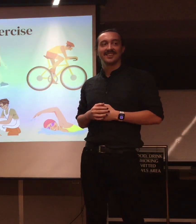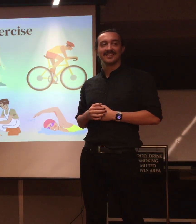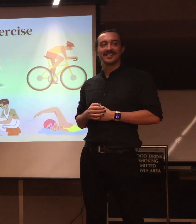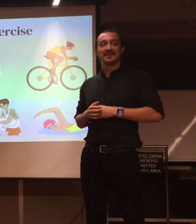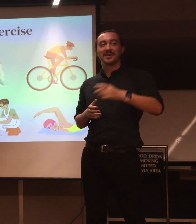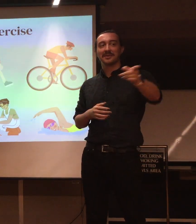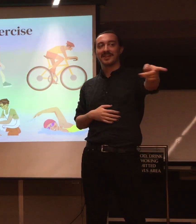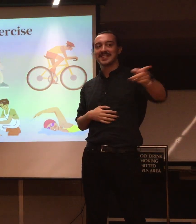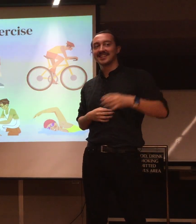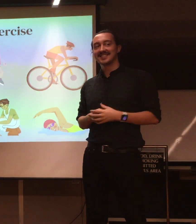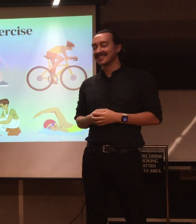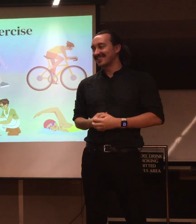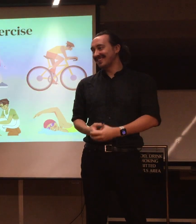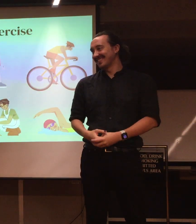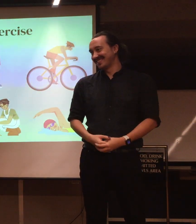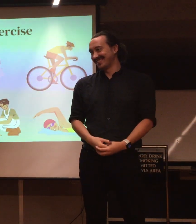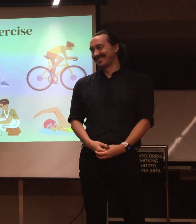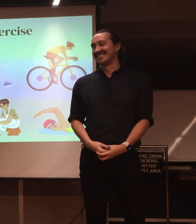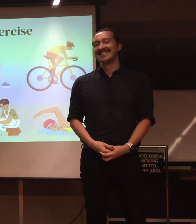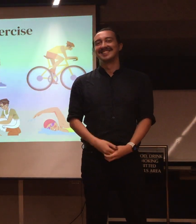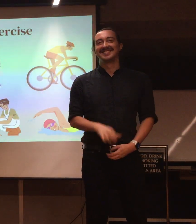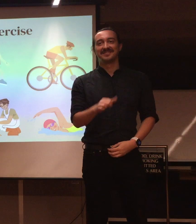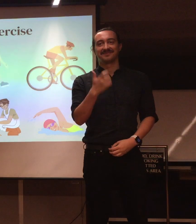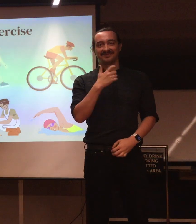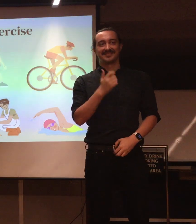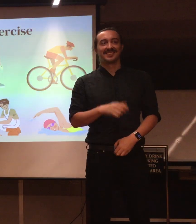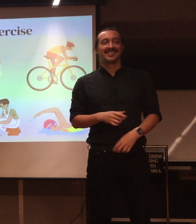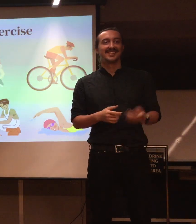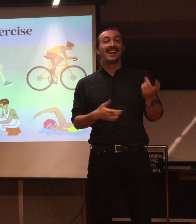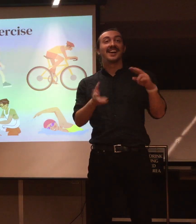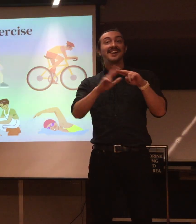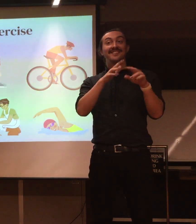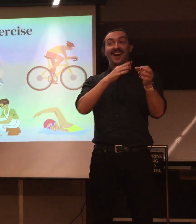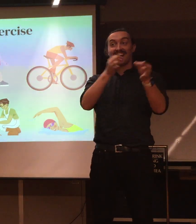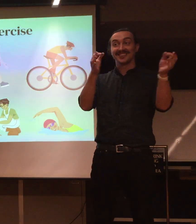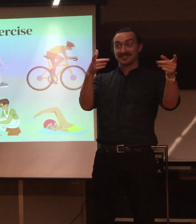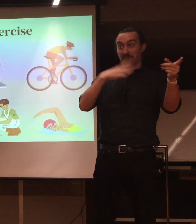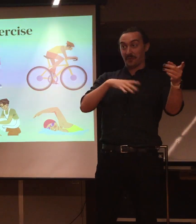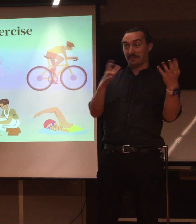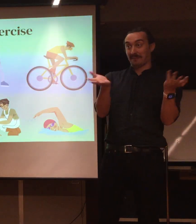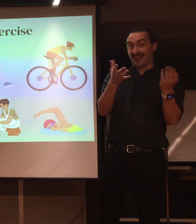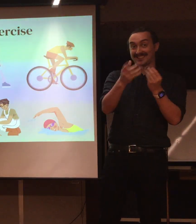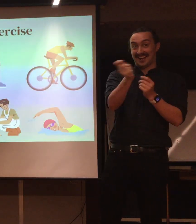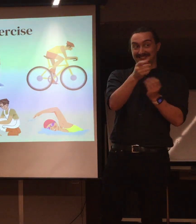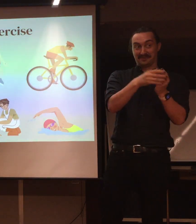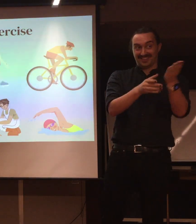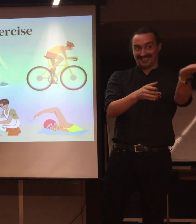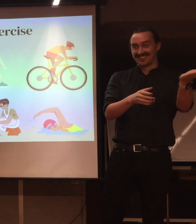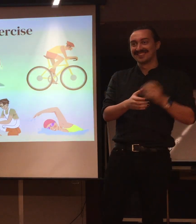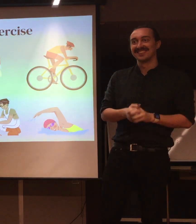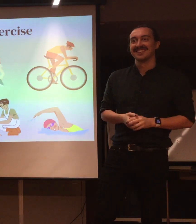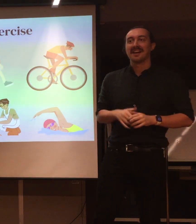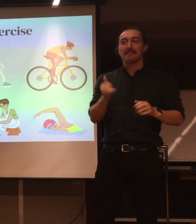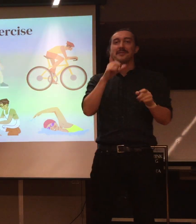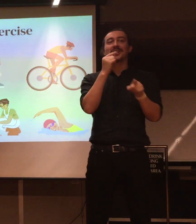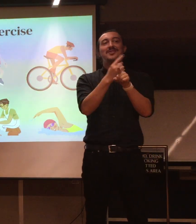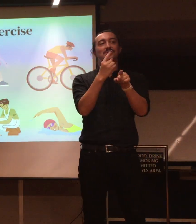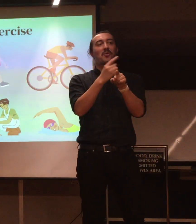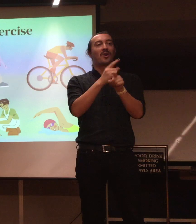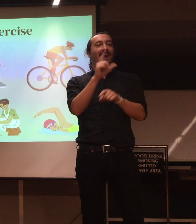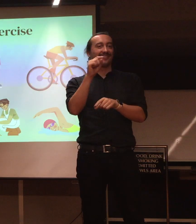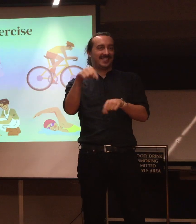Yeah. Yeah. Anybody want to play tennis? No? She's asking if anyone wants to play tennis. Maybe you can have a chat about that